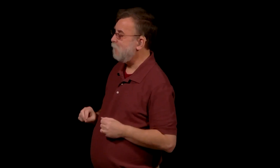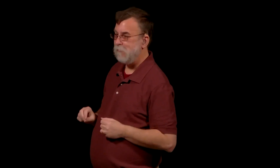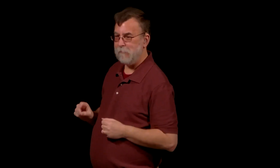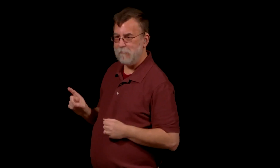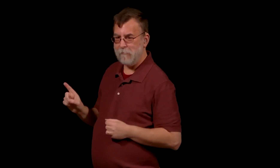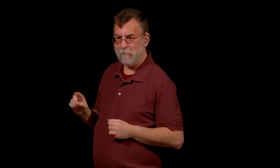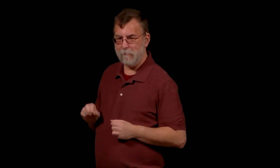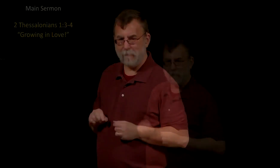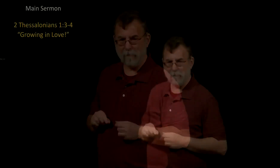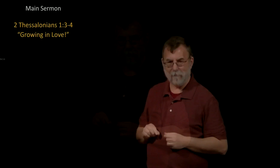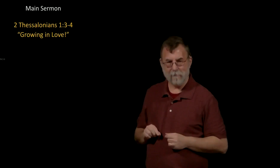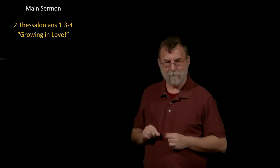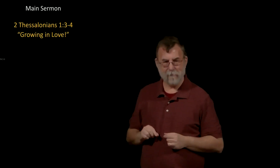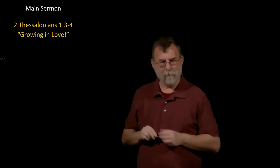is.